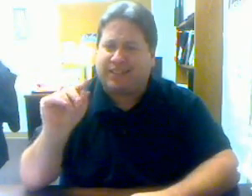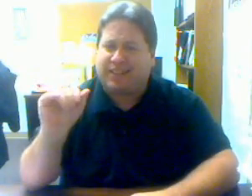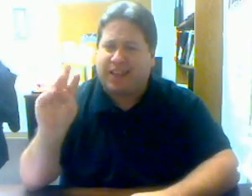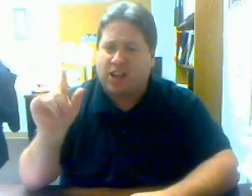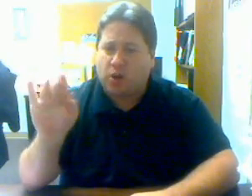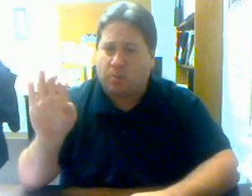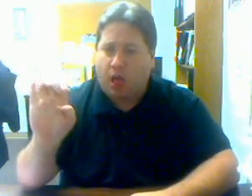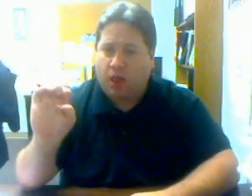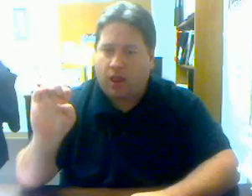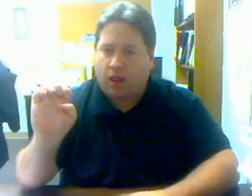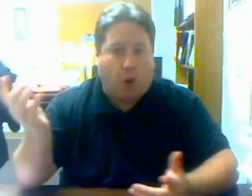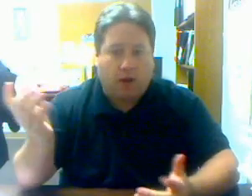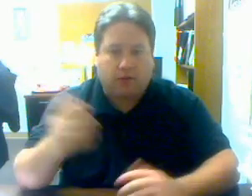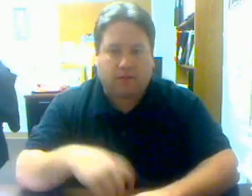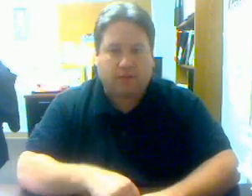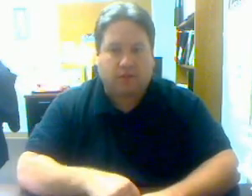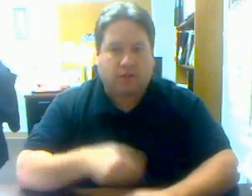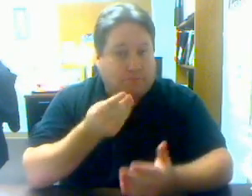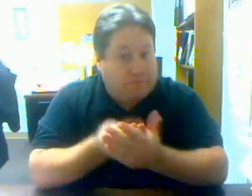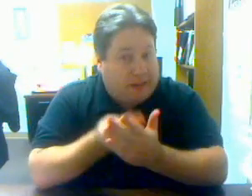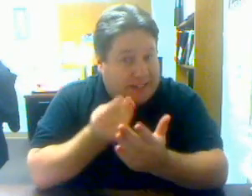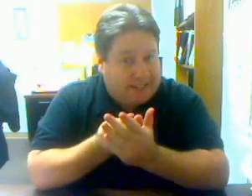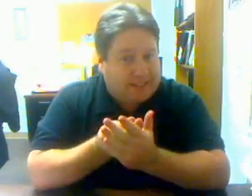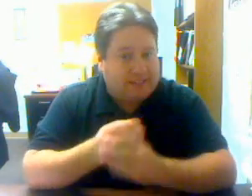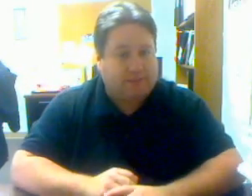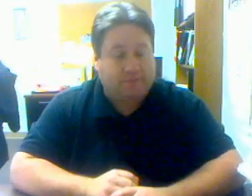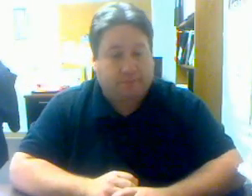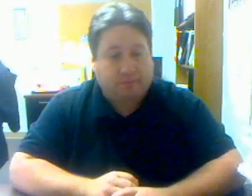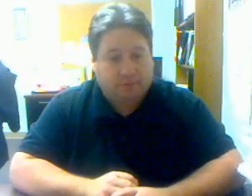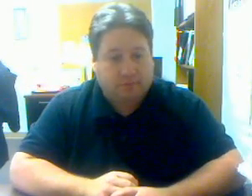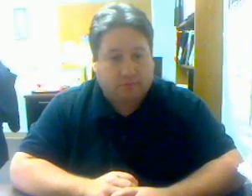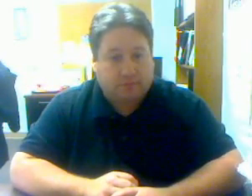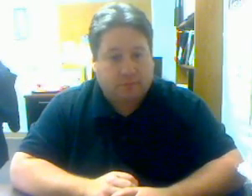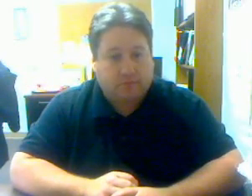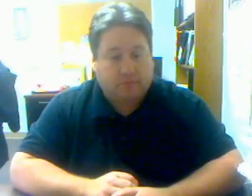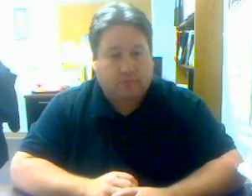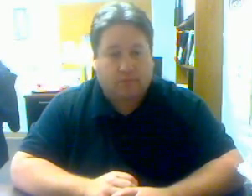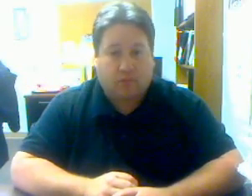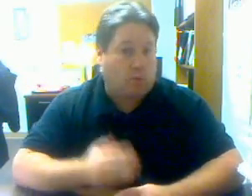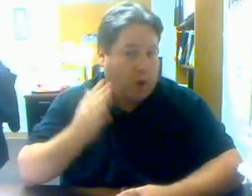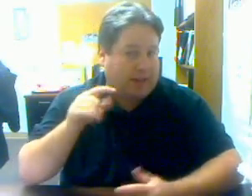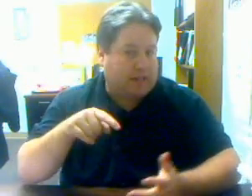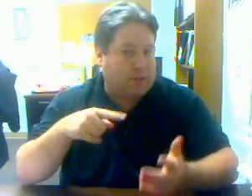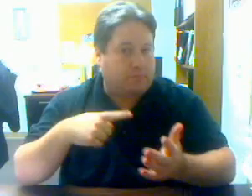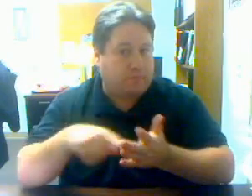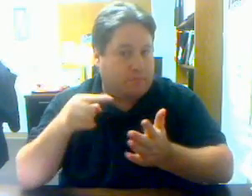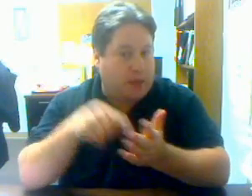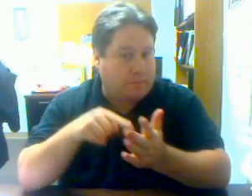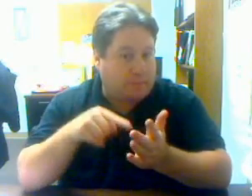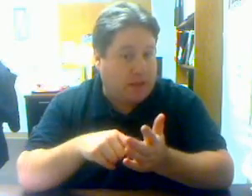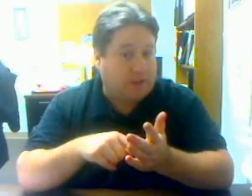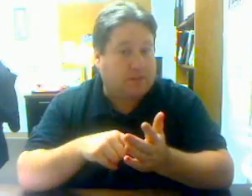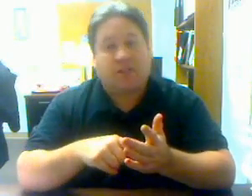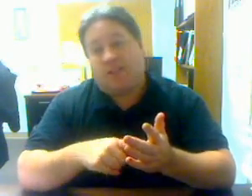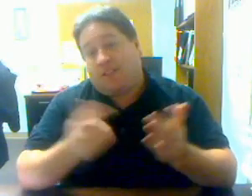which is money. Okay. It's something which many of us have to do with those obligations, and we want to buy nice things. I want to buy the nice clothes so that